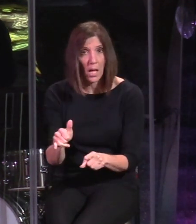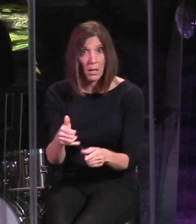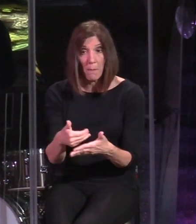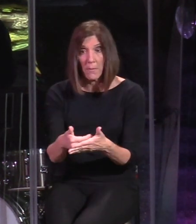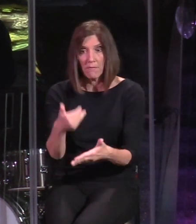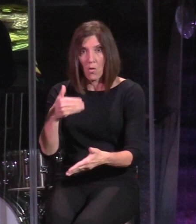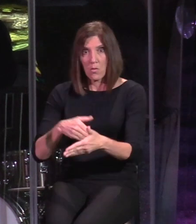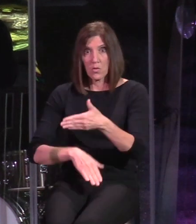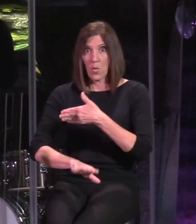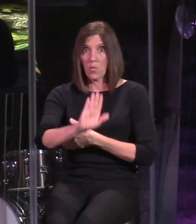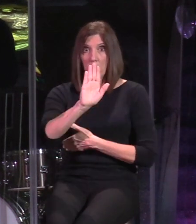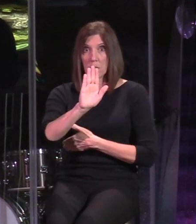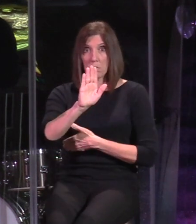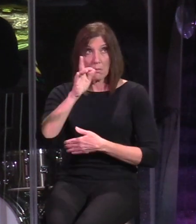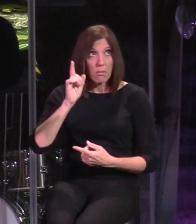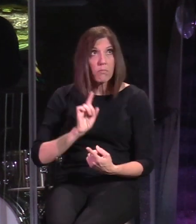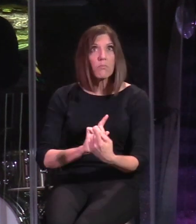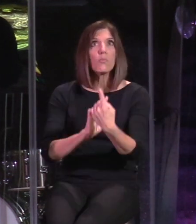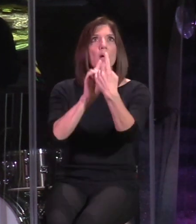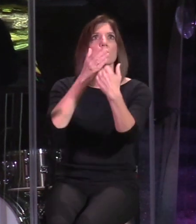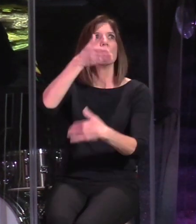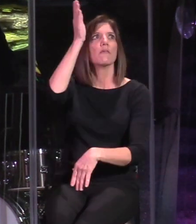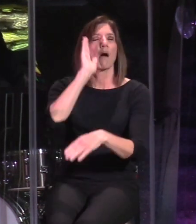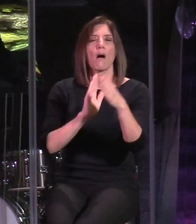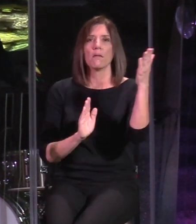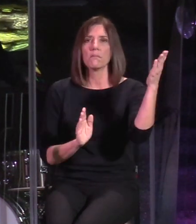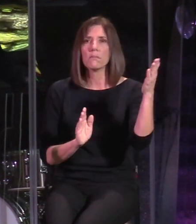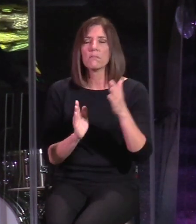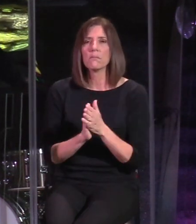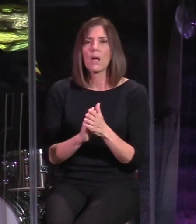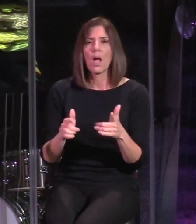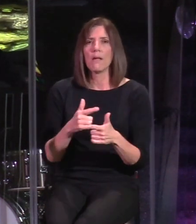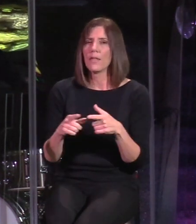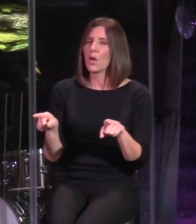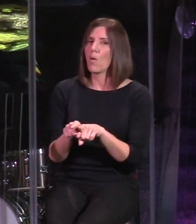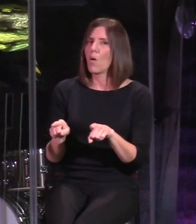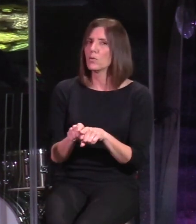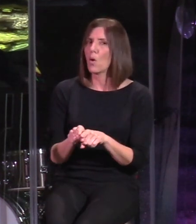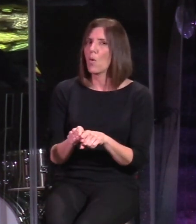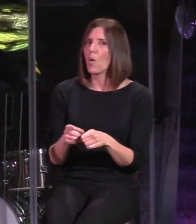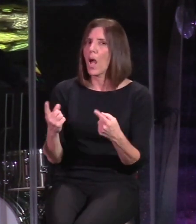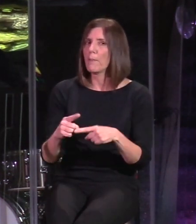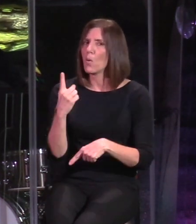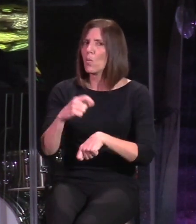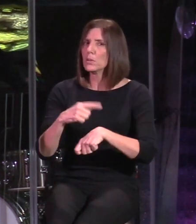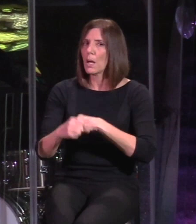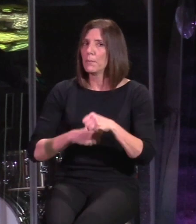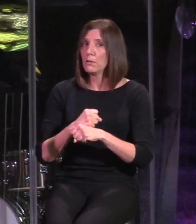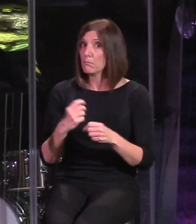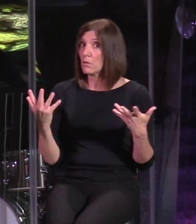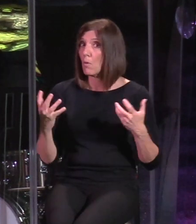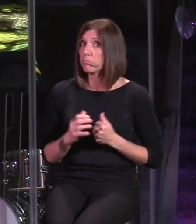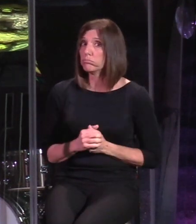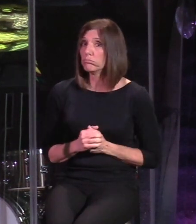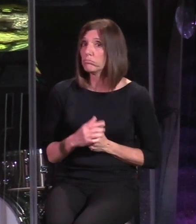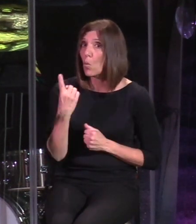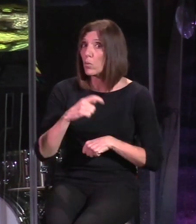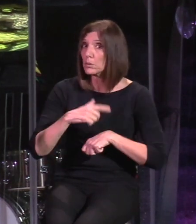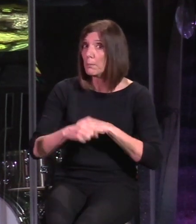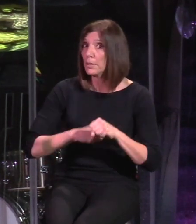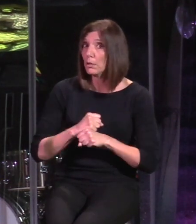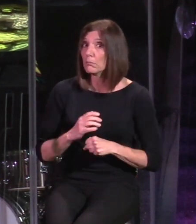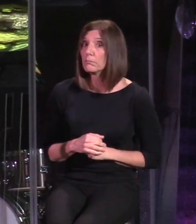into God's presence. And then they were given the limitation that this could only happen once a year. Now I want to